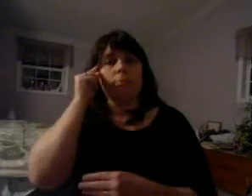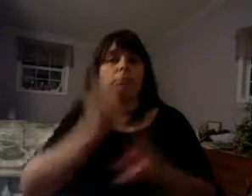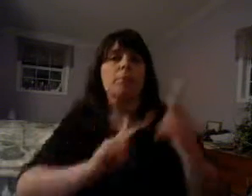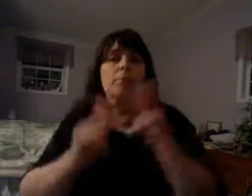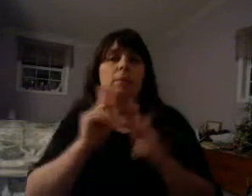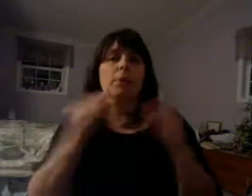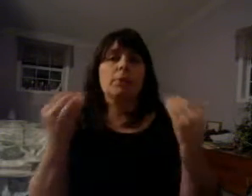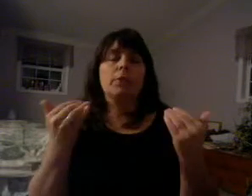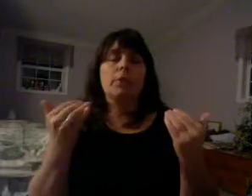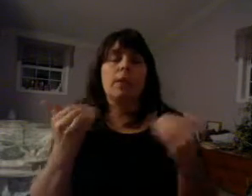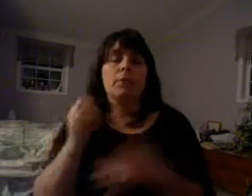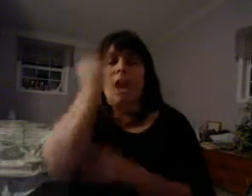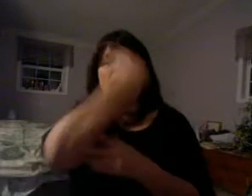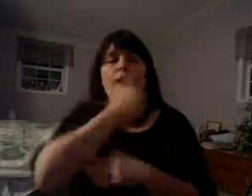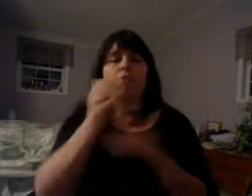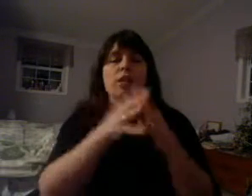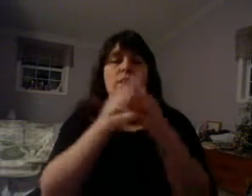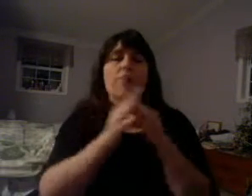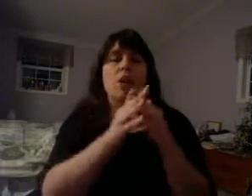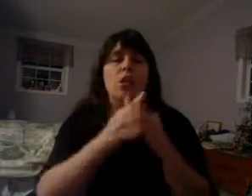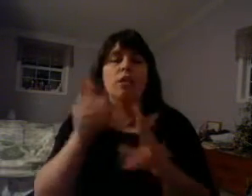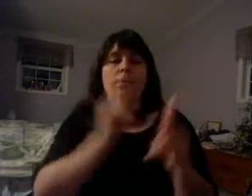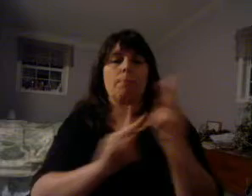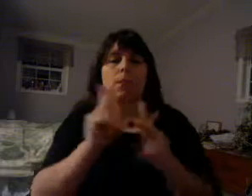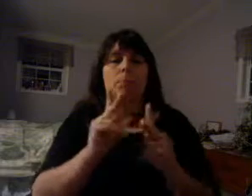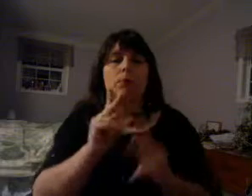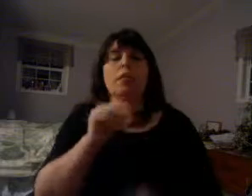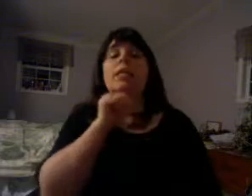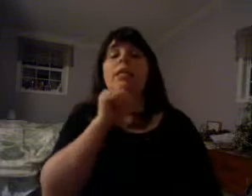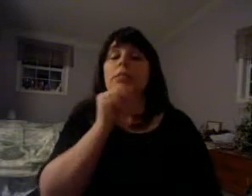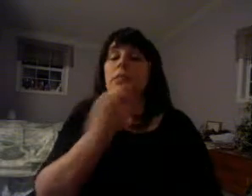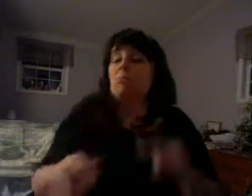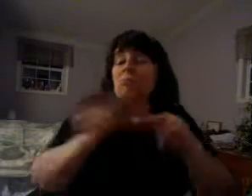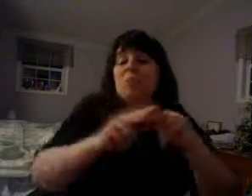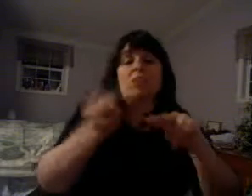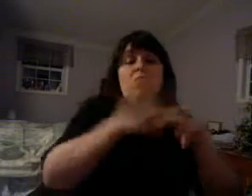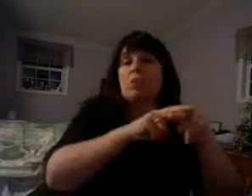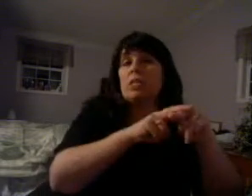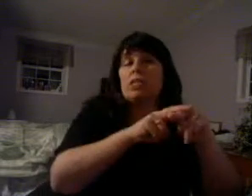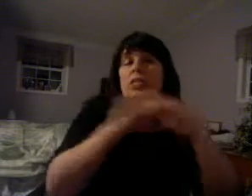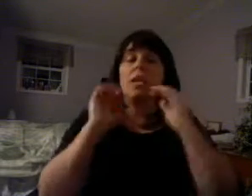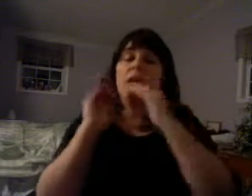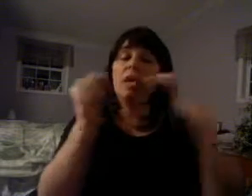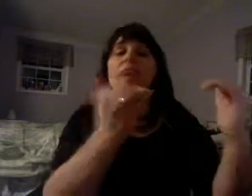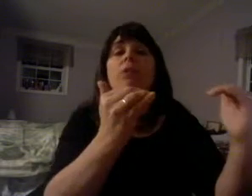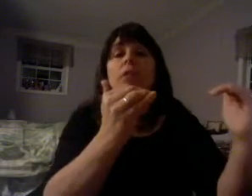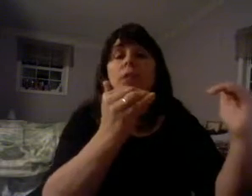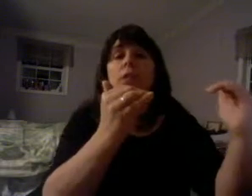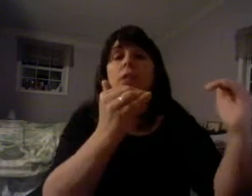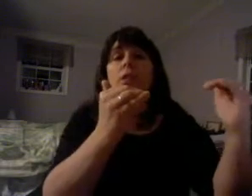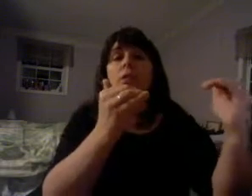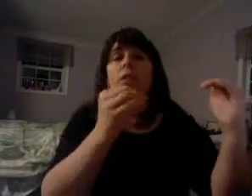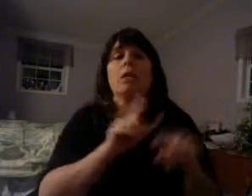as homicide has increased. It has not increased across the board, so the type as well as the rate has changed